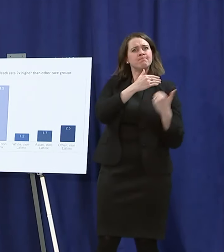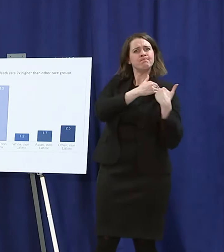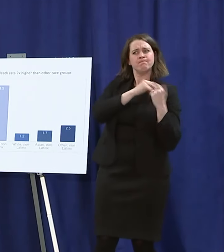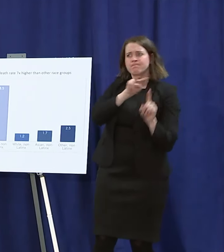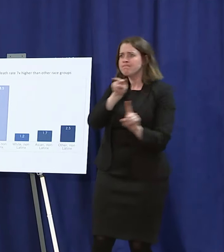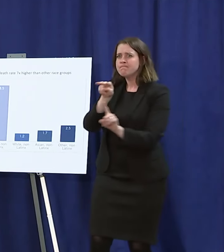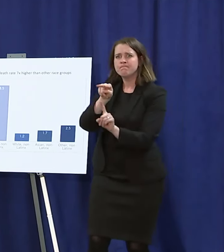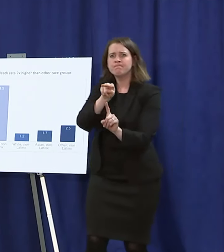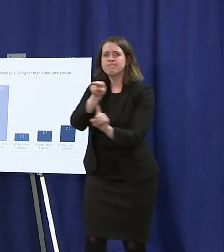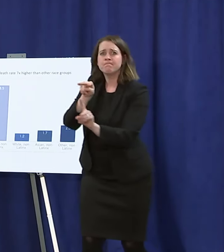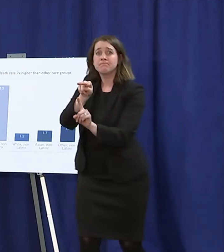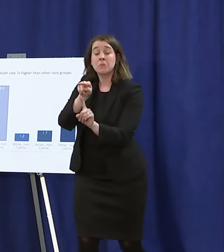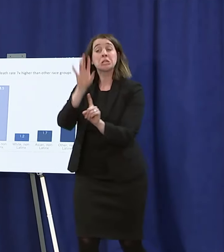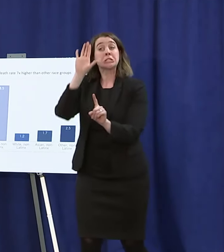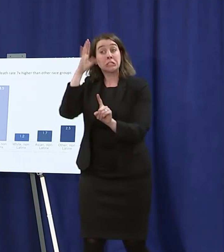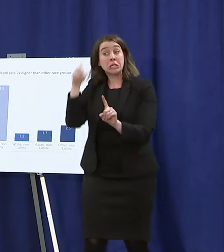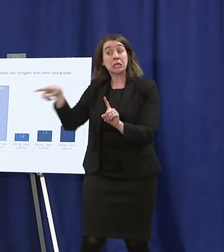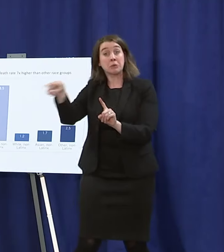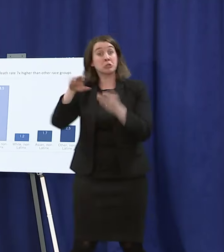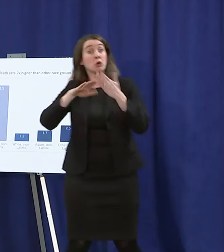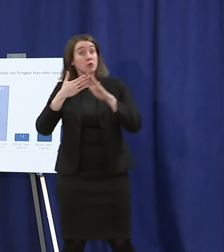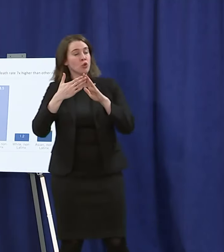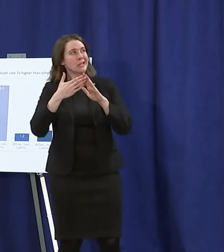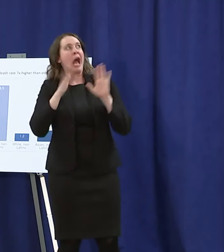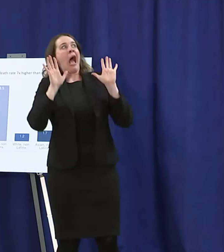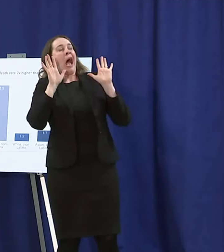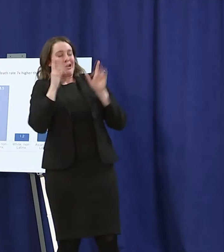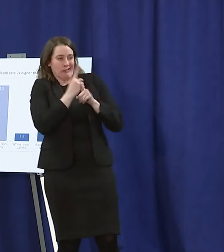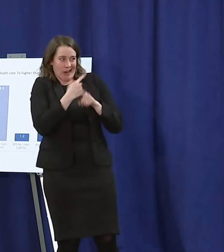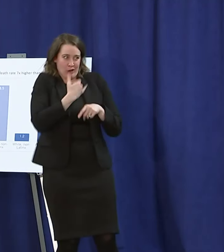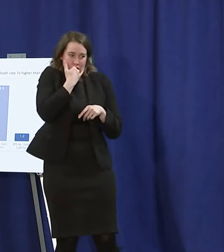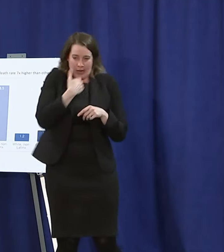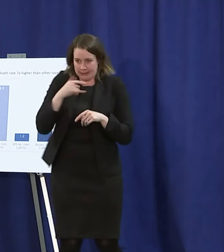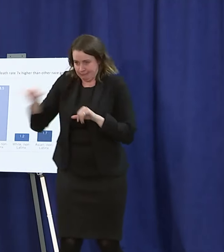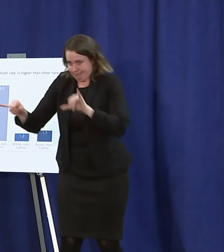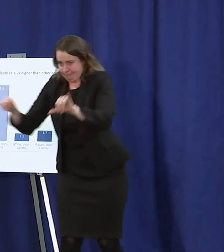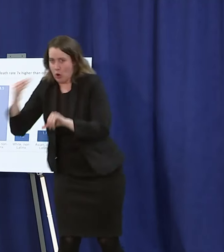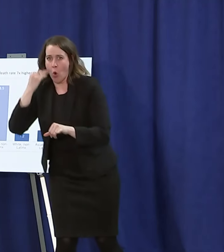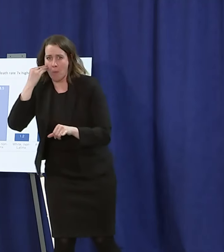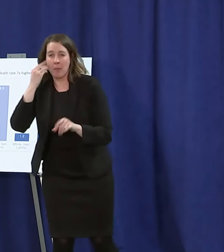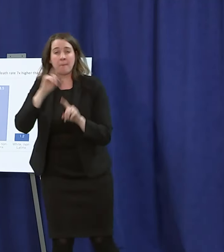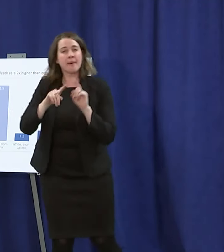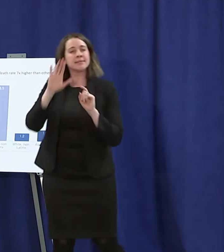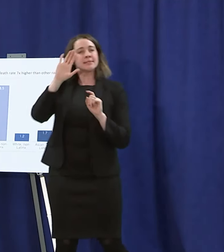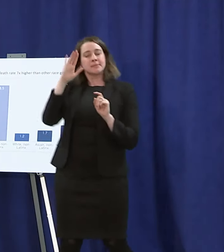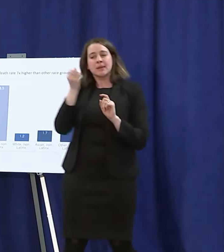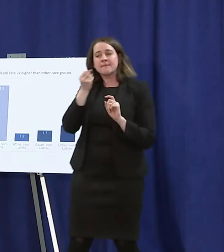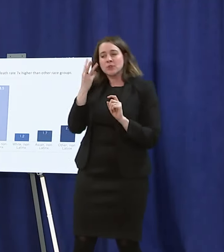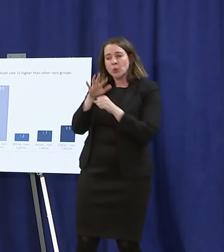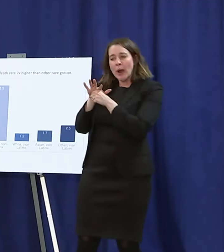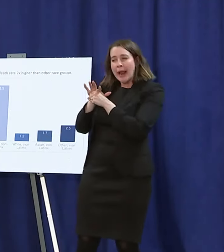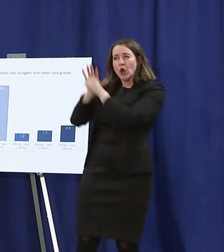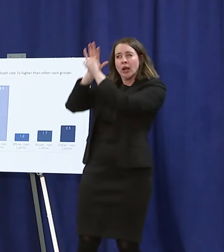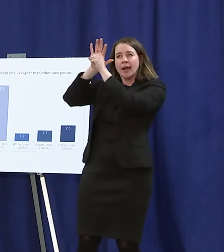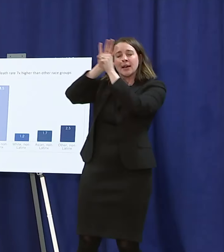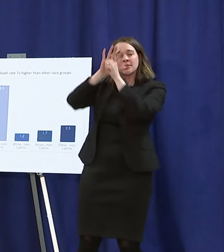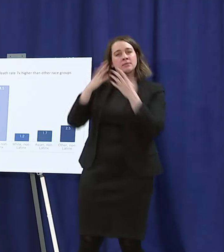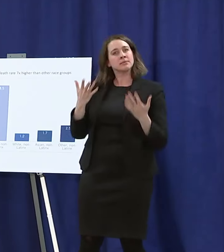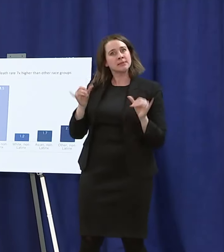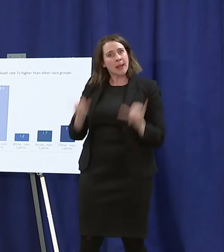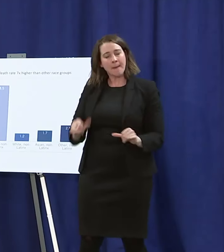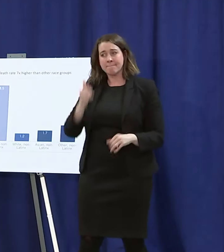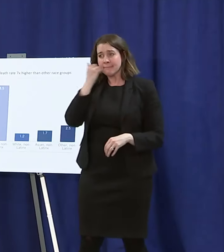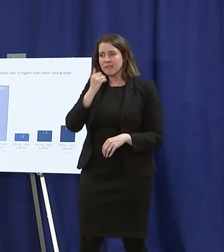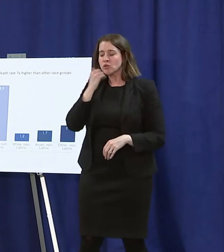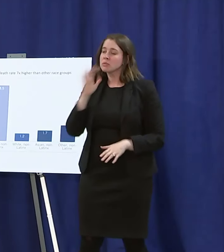for the most part, people are complying, but there are pockets here and there in the city where we still continue every single day